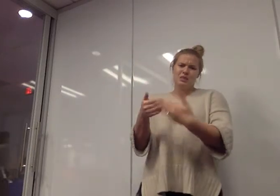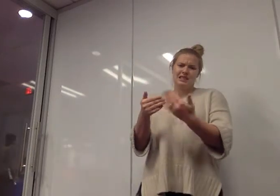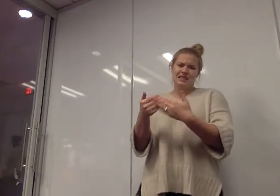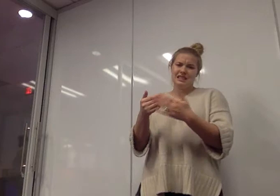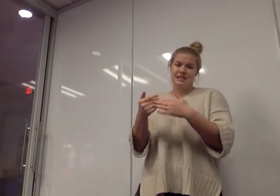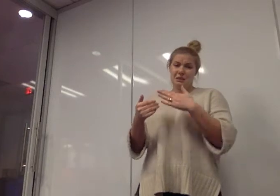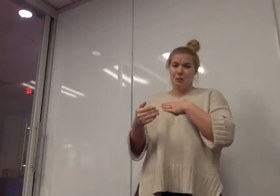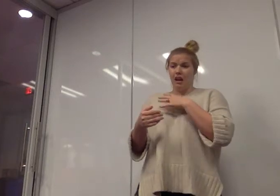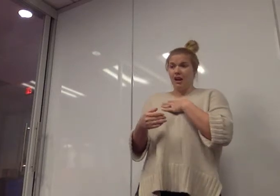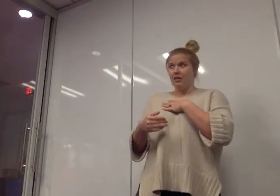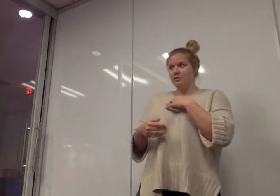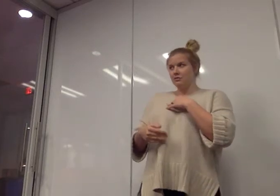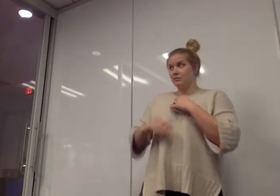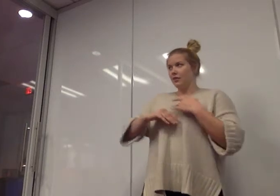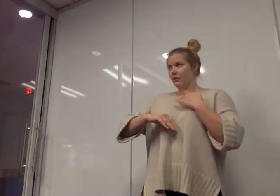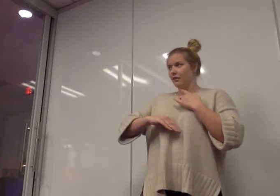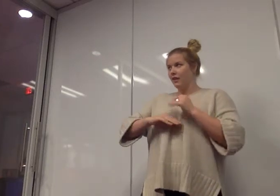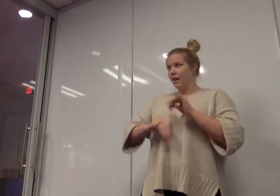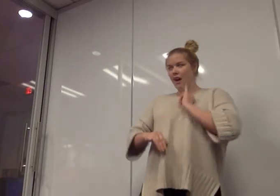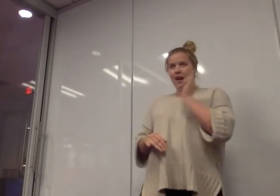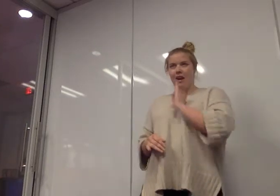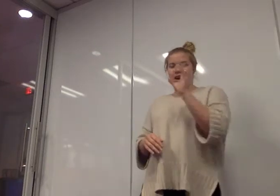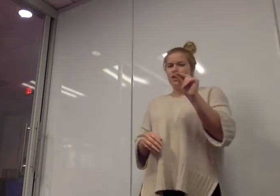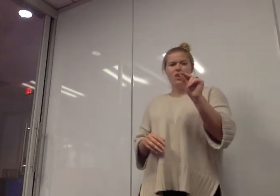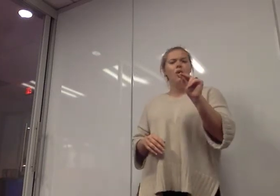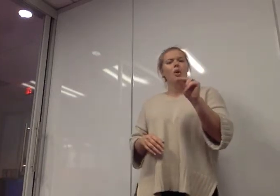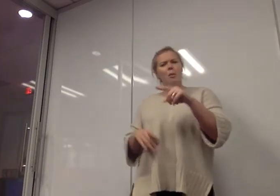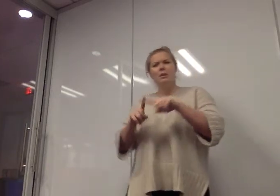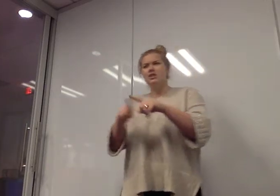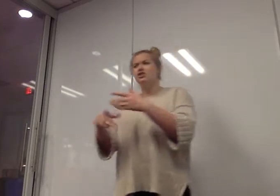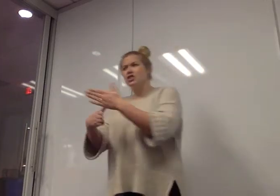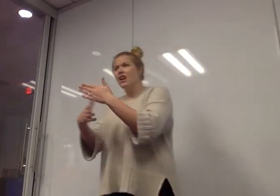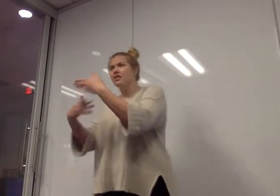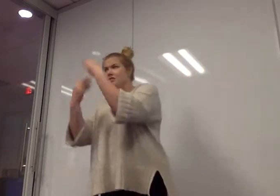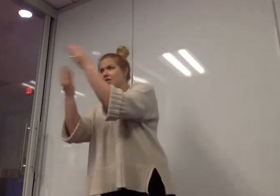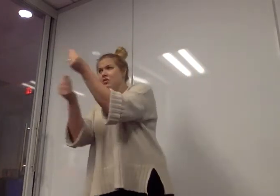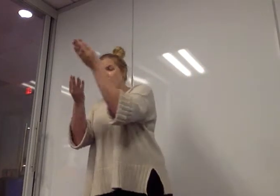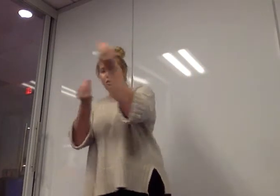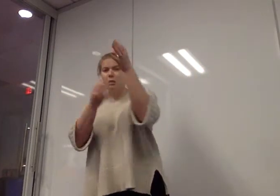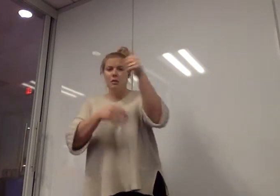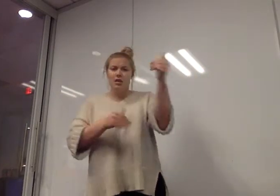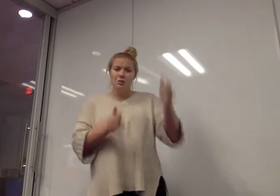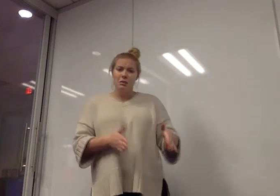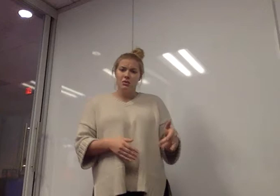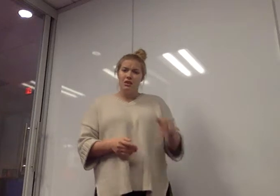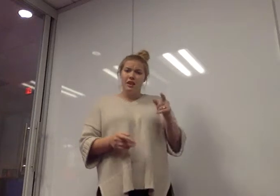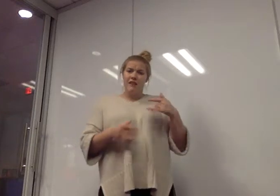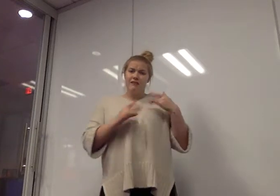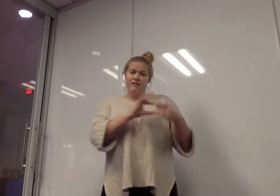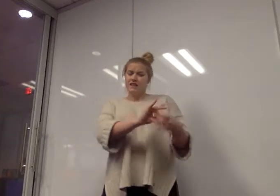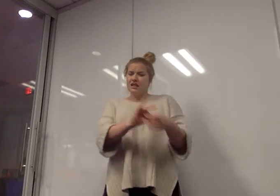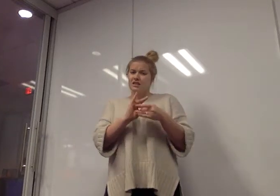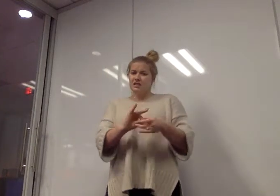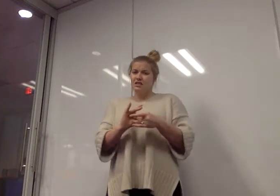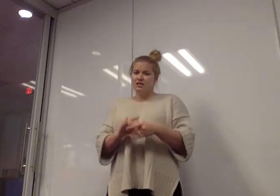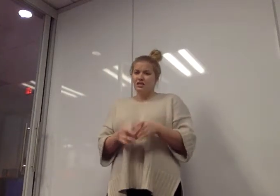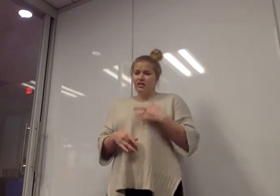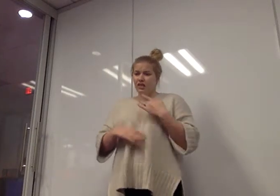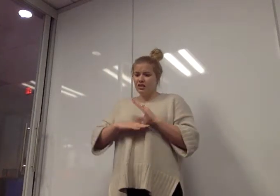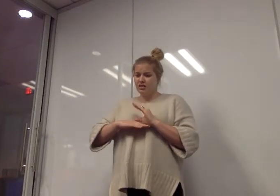this. Give it away. Share it with people, because the people who can use it the most are the ones with no resources and no